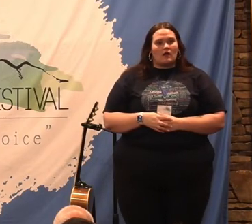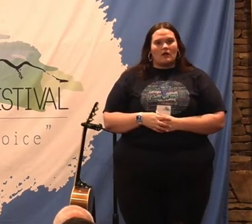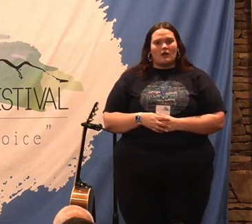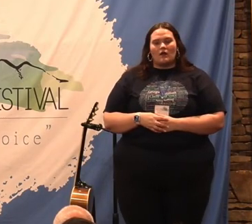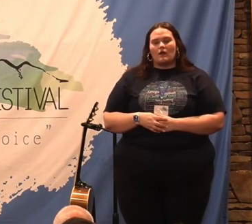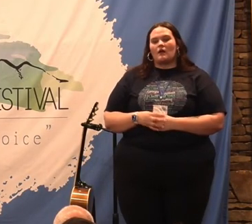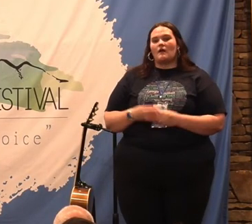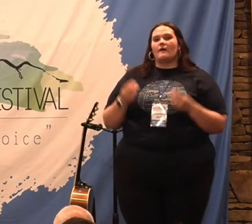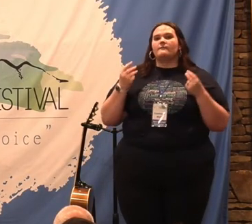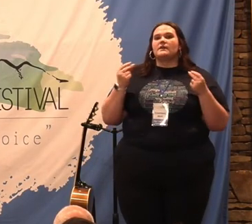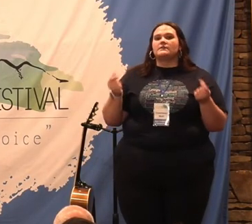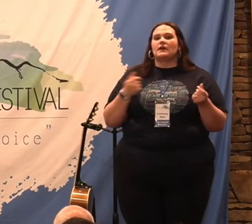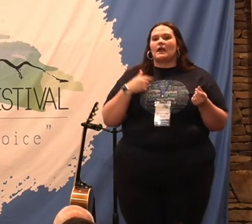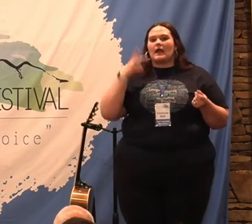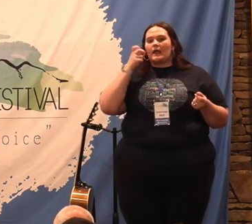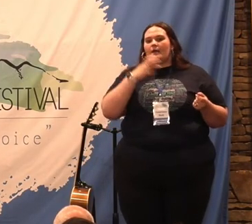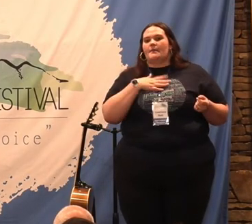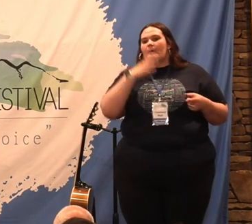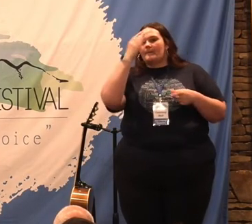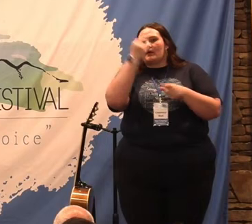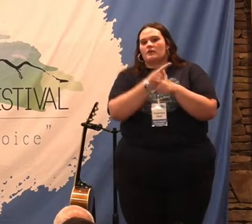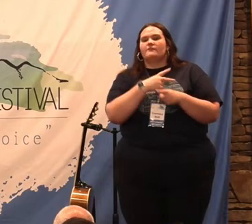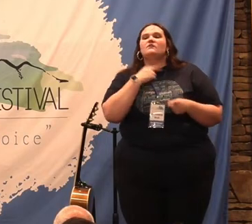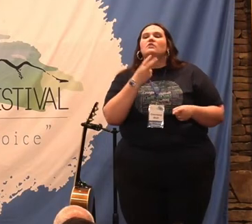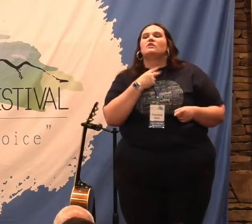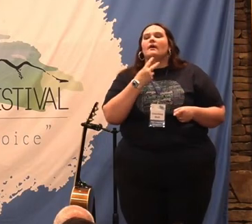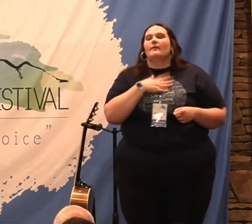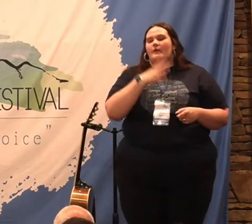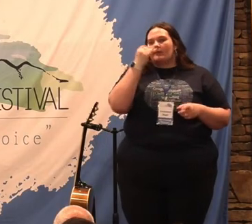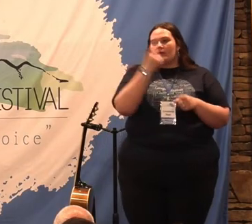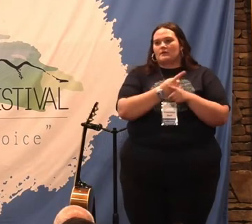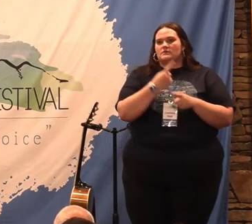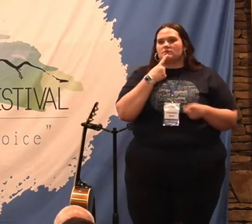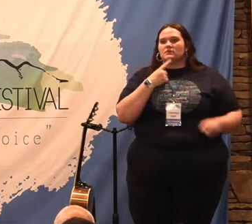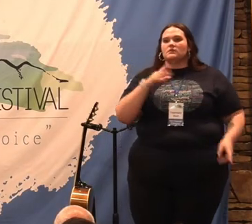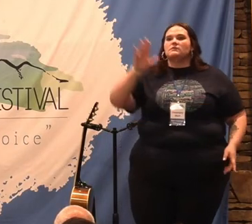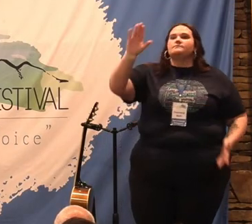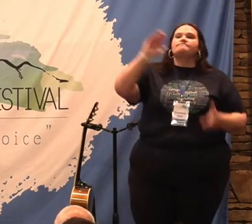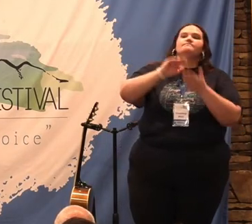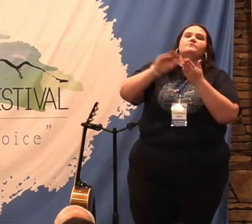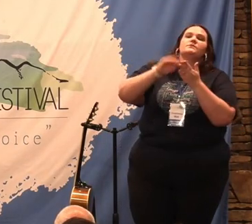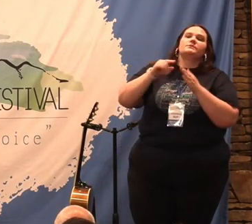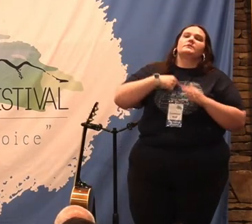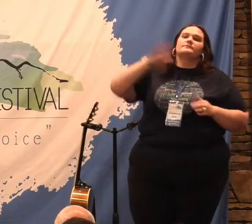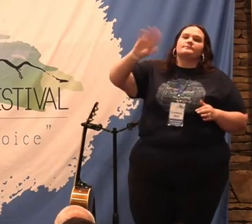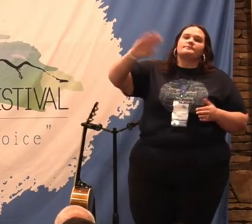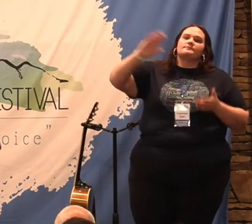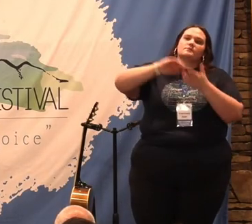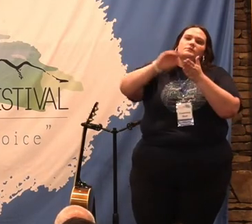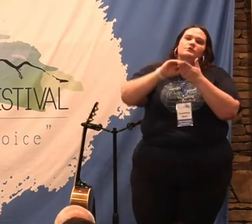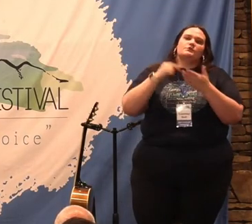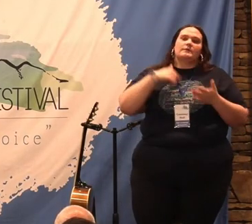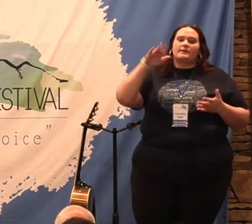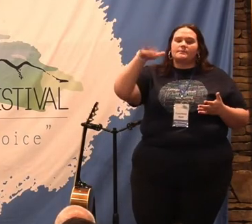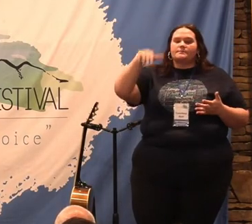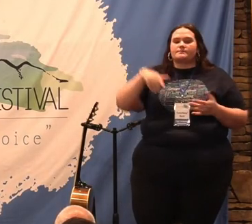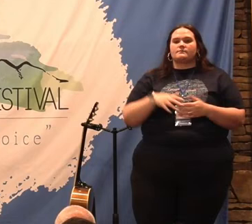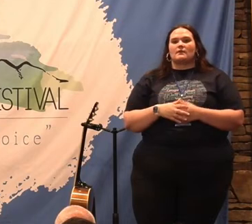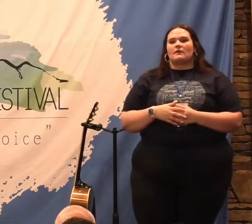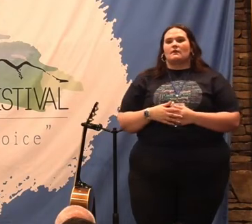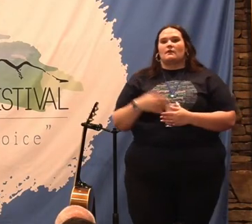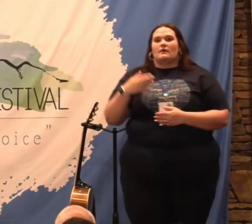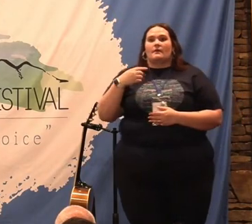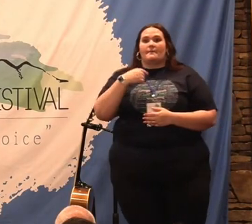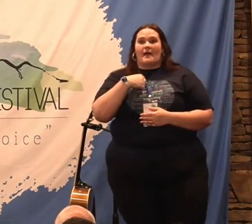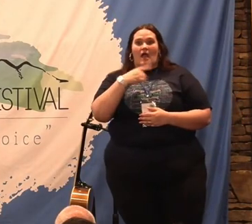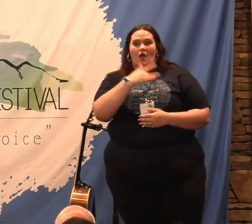When all of a sudden I hear my brother's voice. My brother says, excuse me, excuse me. My heart